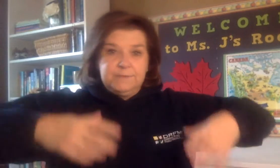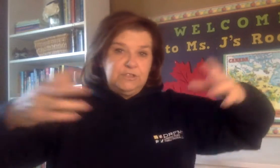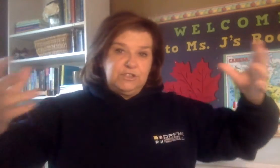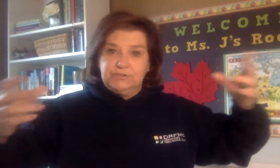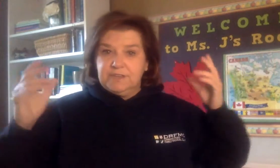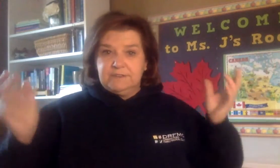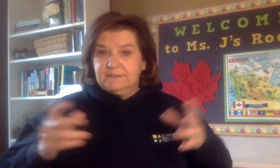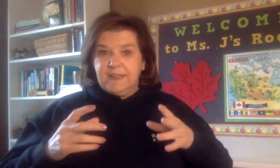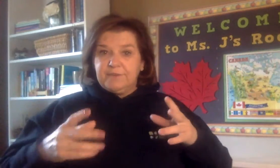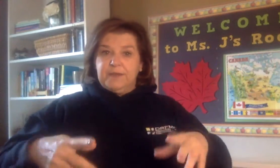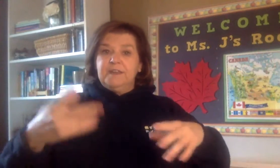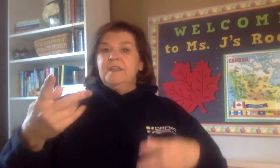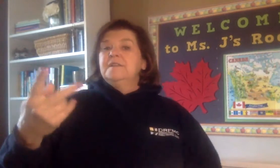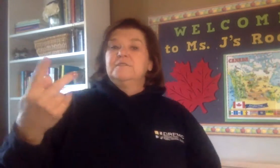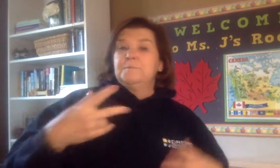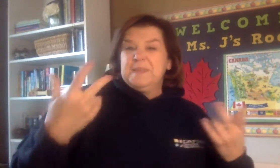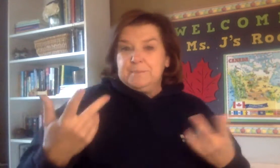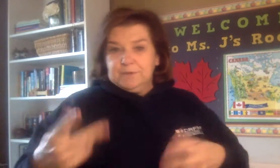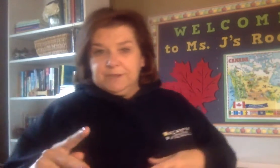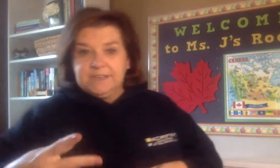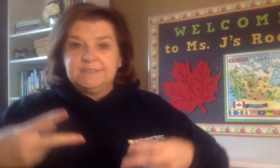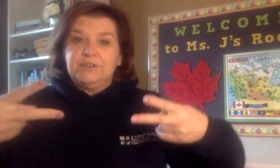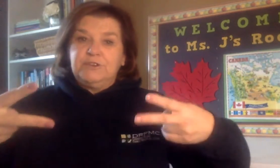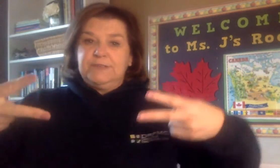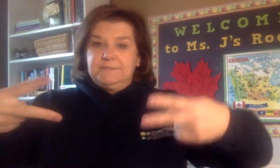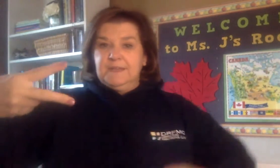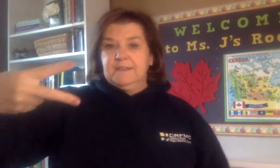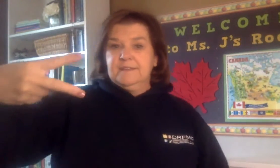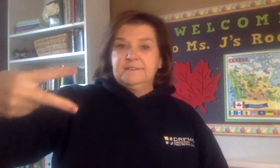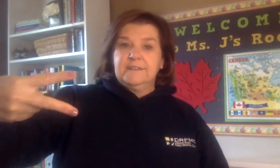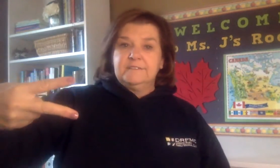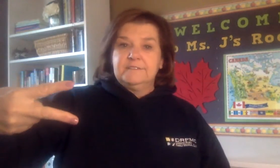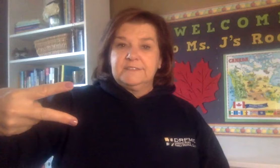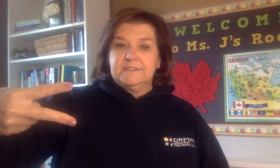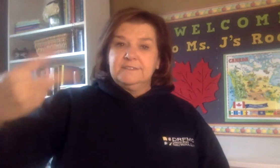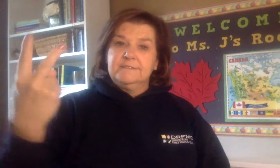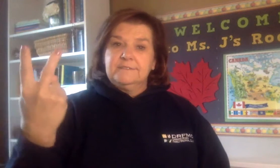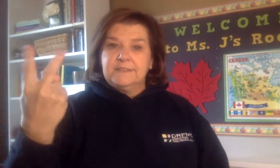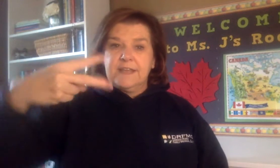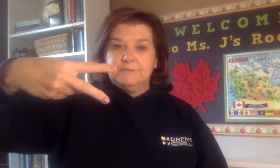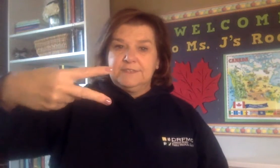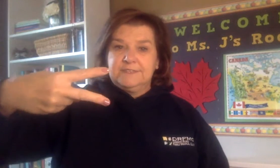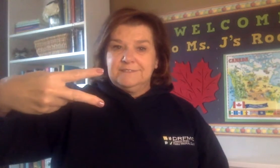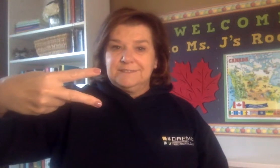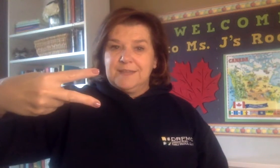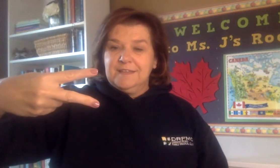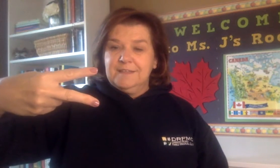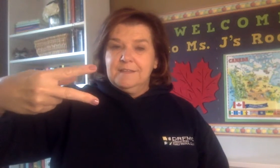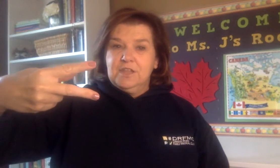women, children, everyone. So people, really. So you're going to make a sign that looks like this. It's like that, only this way.